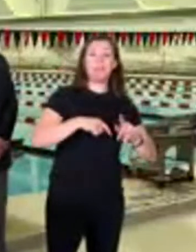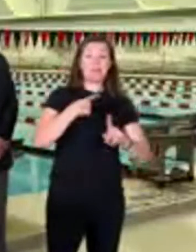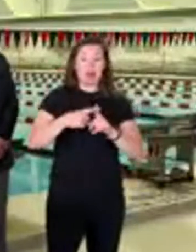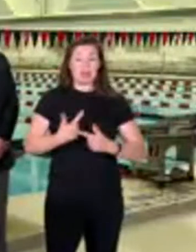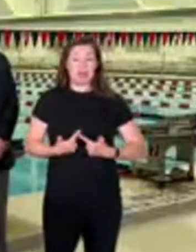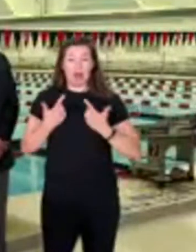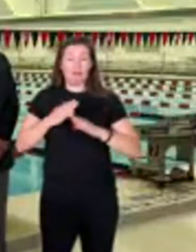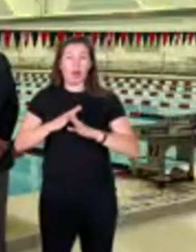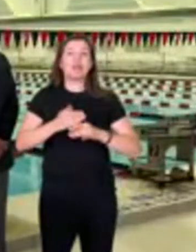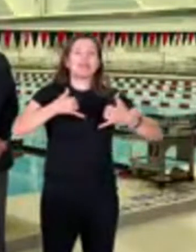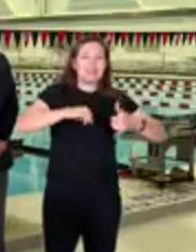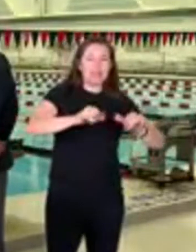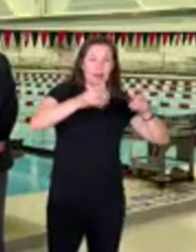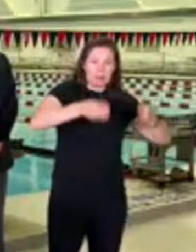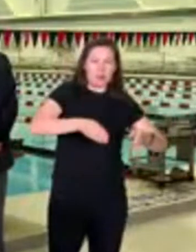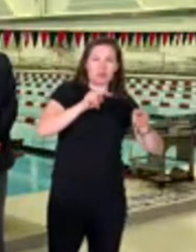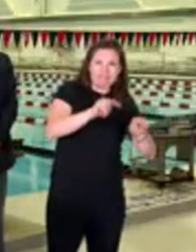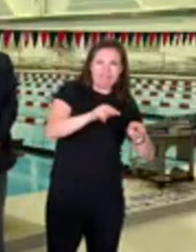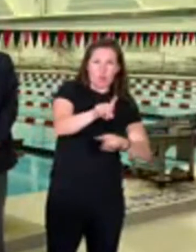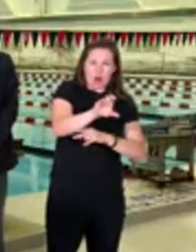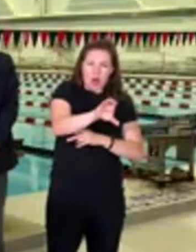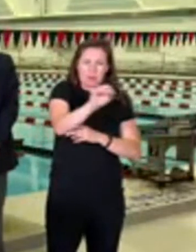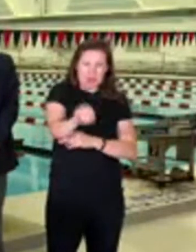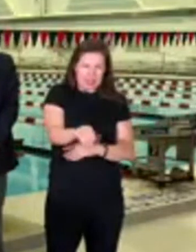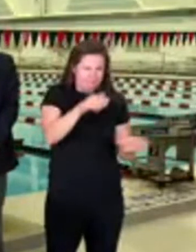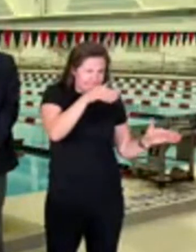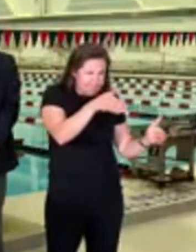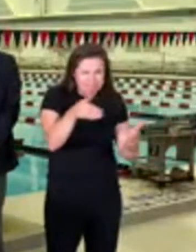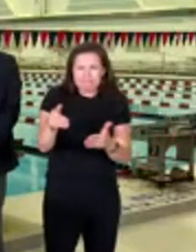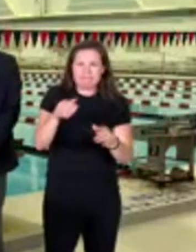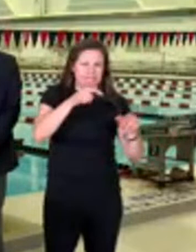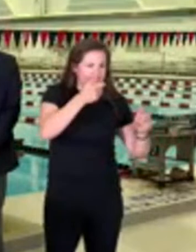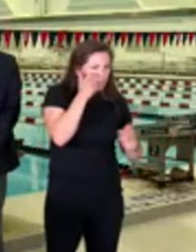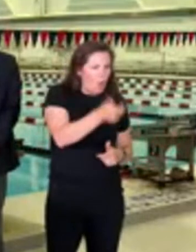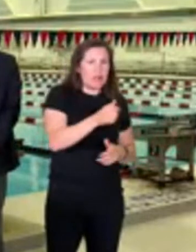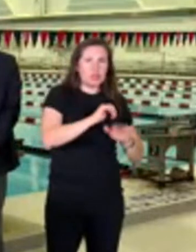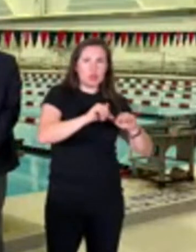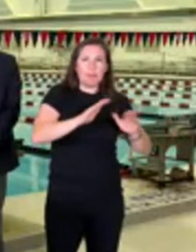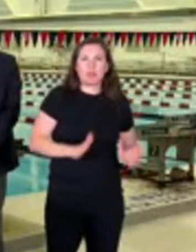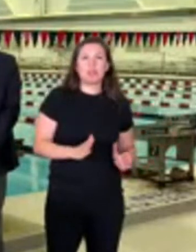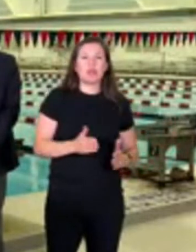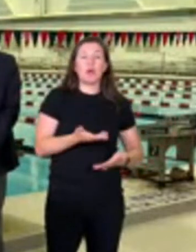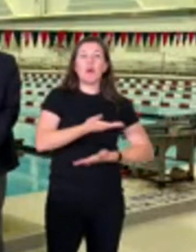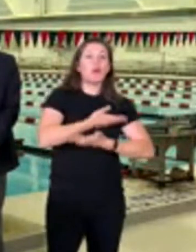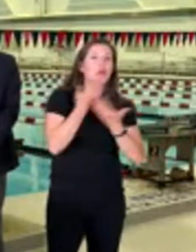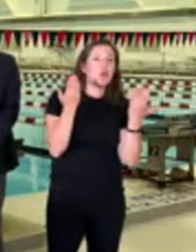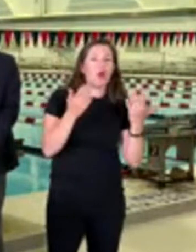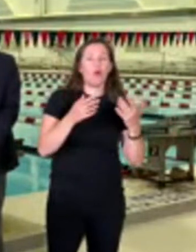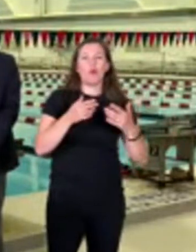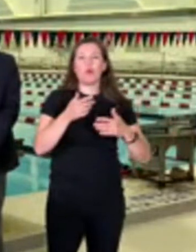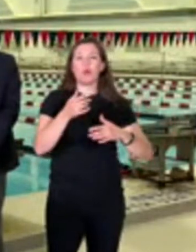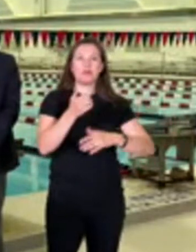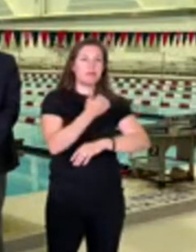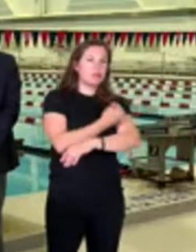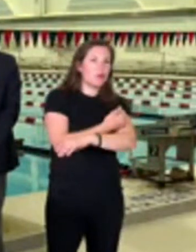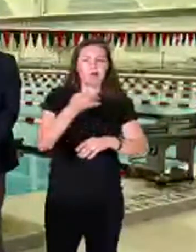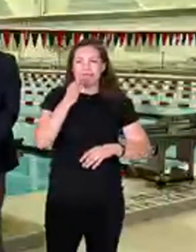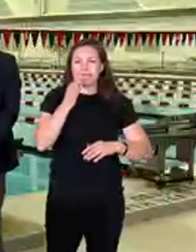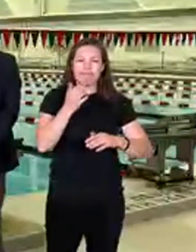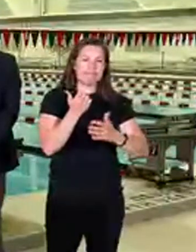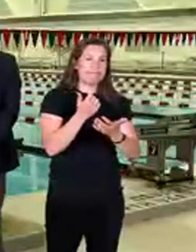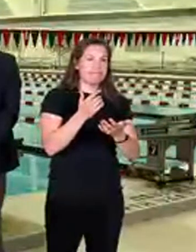this person should be 100% focused on supervising swimmers, should not be under the influence of cannabis or other drugs or